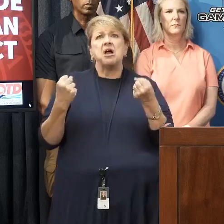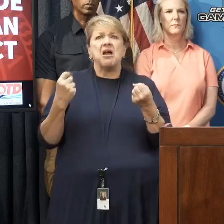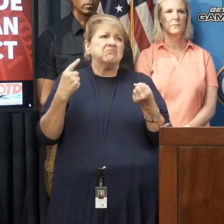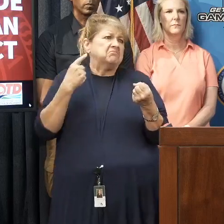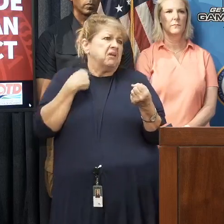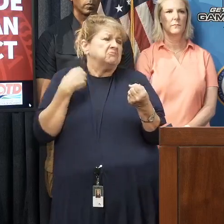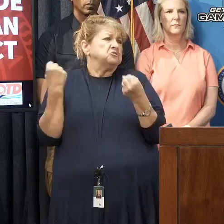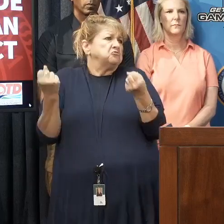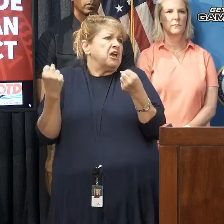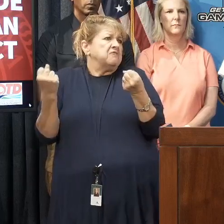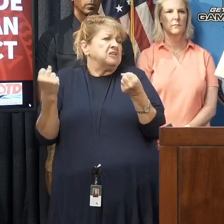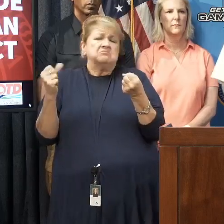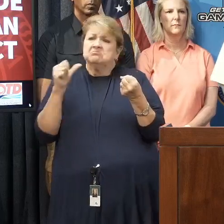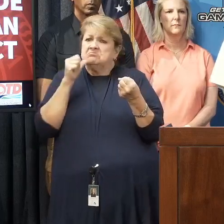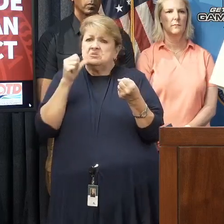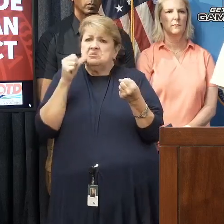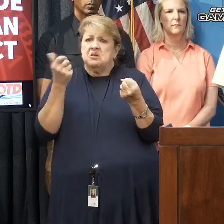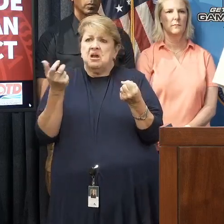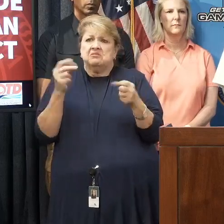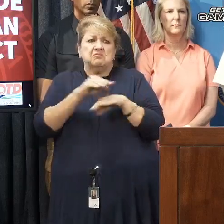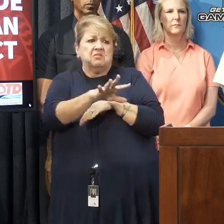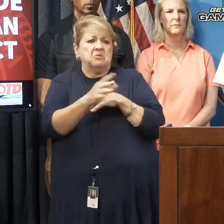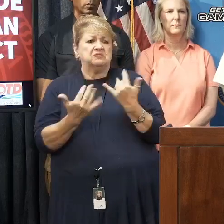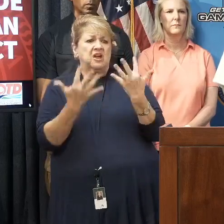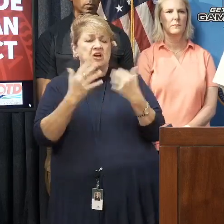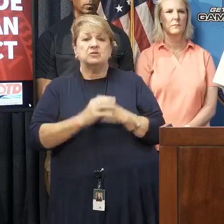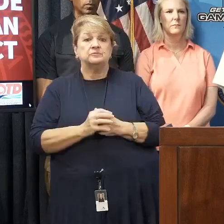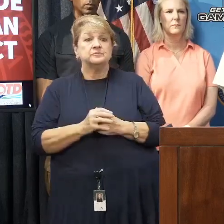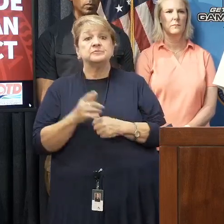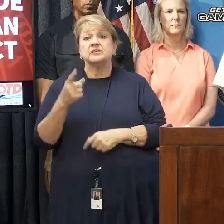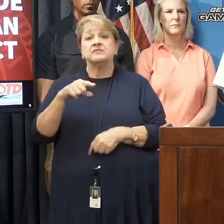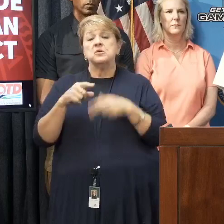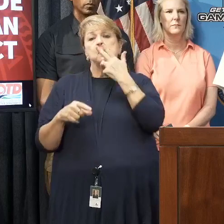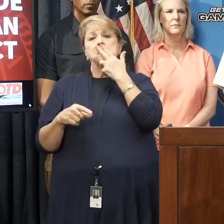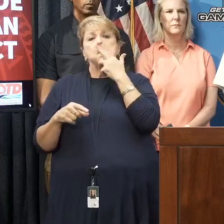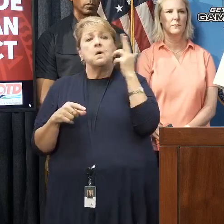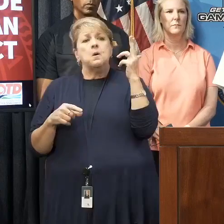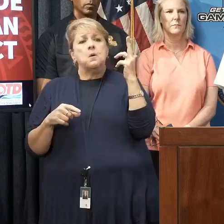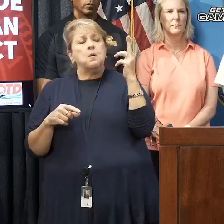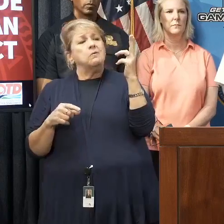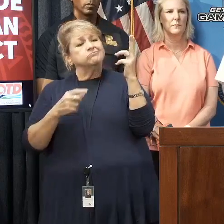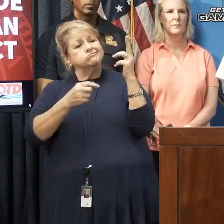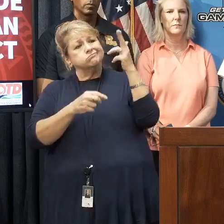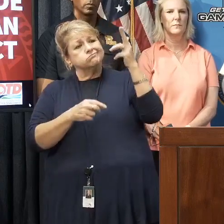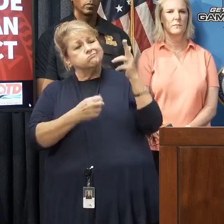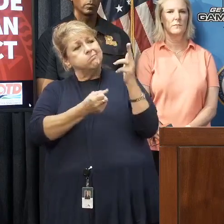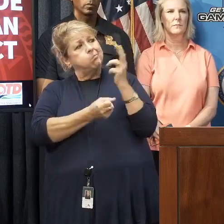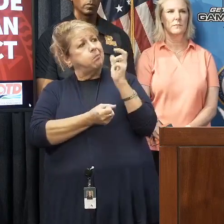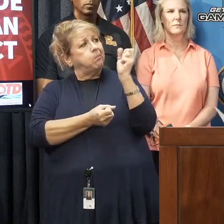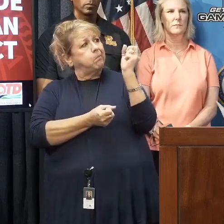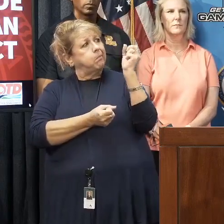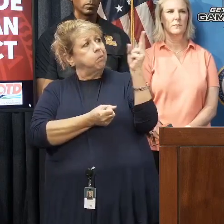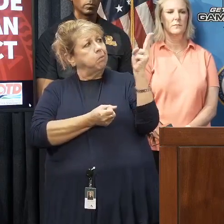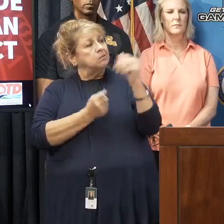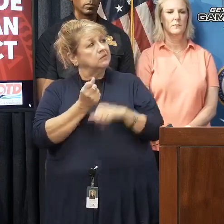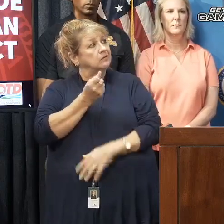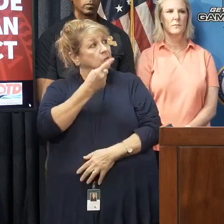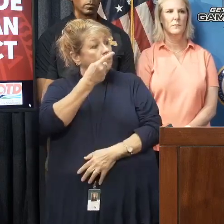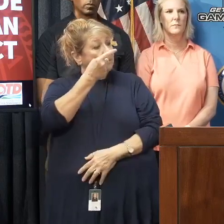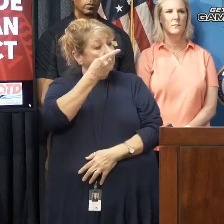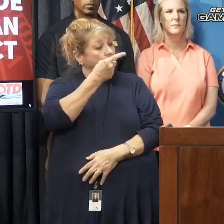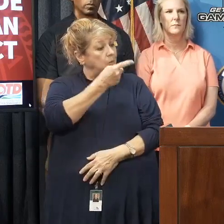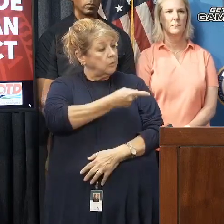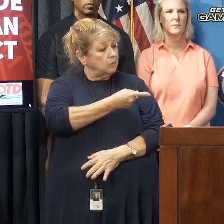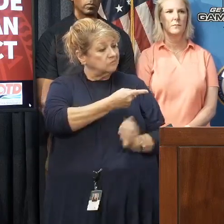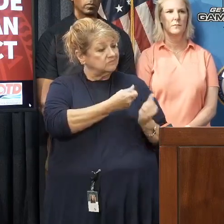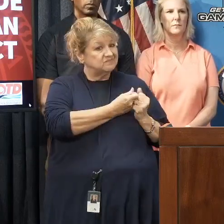we continue to discourage people from discarding cigarette butts out of their vehicle windows. With these dry